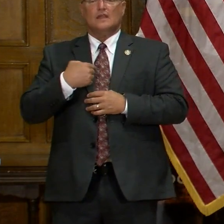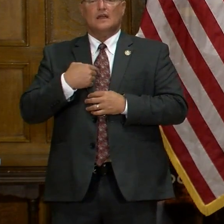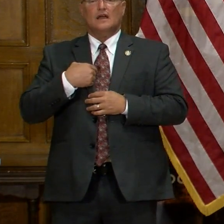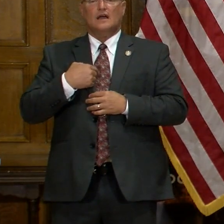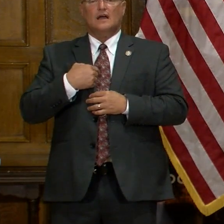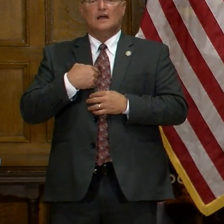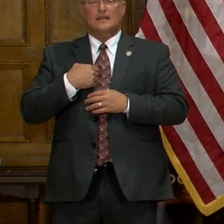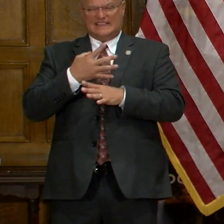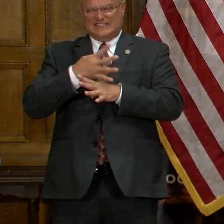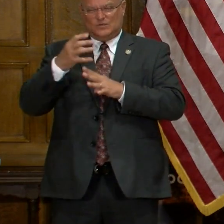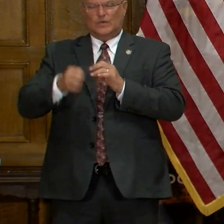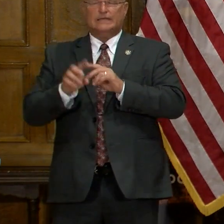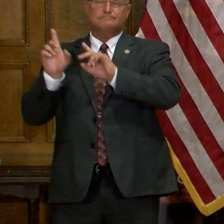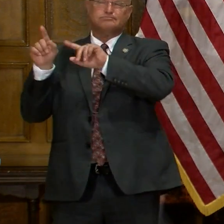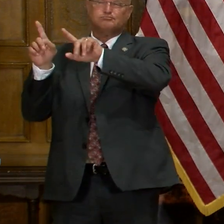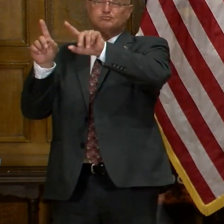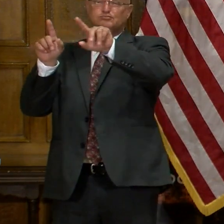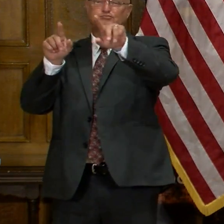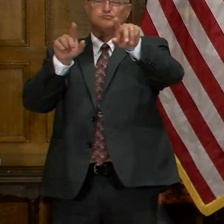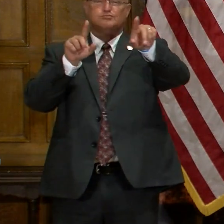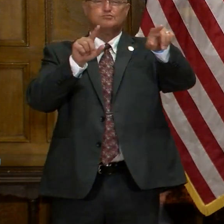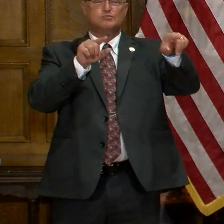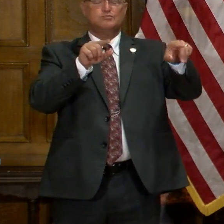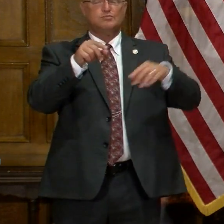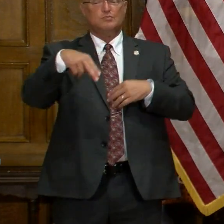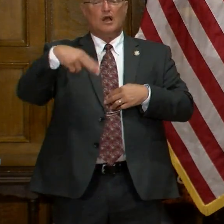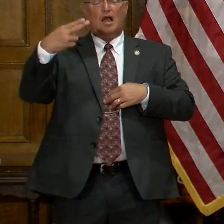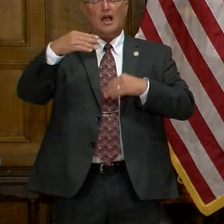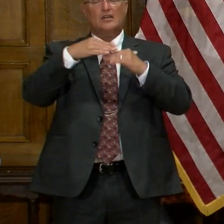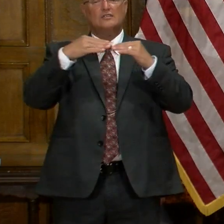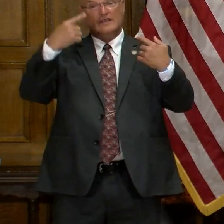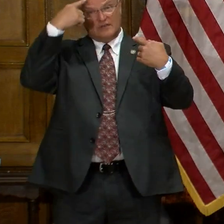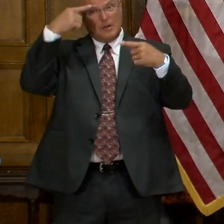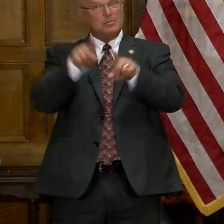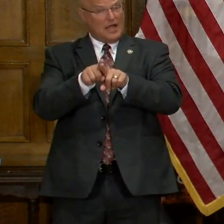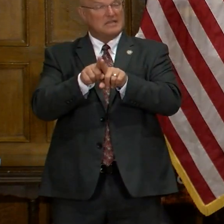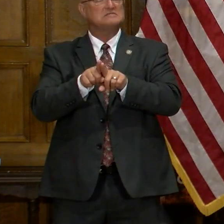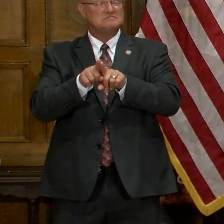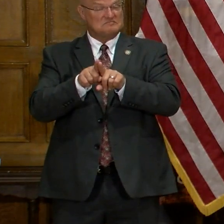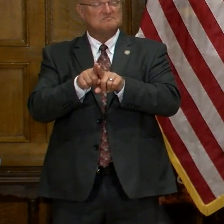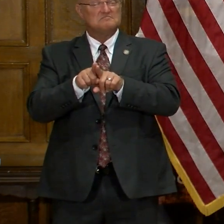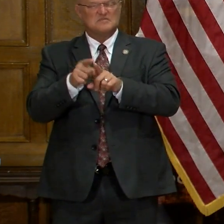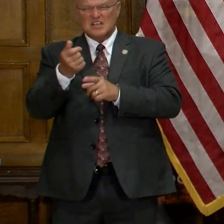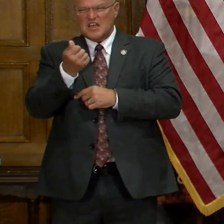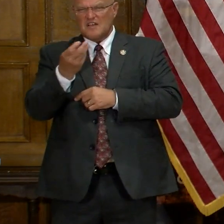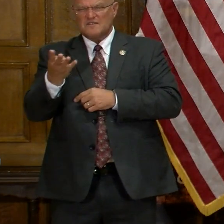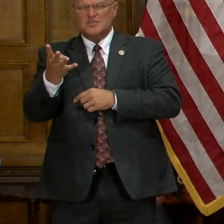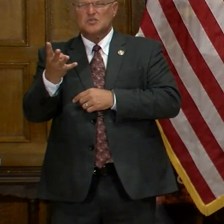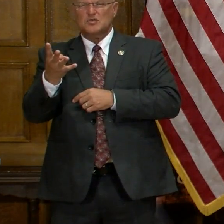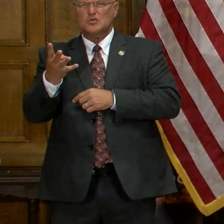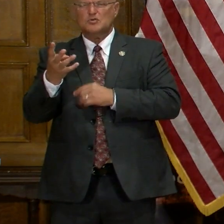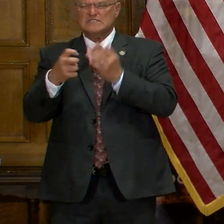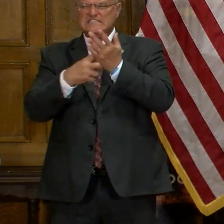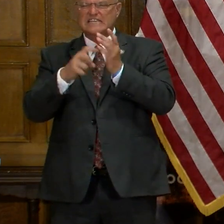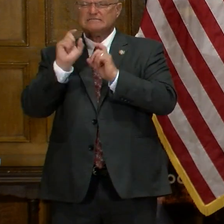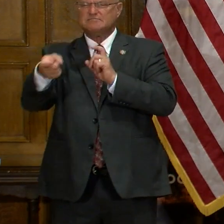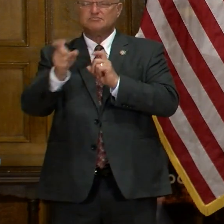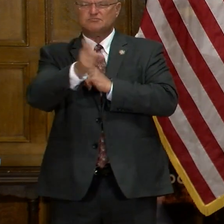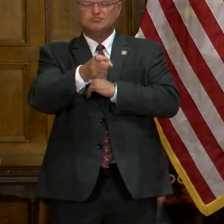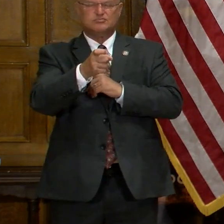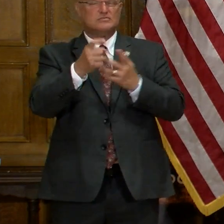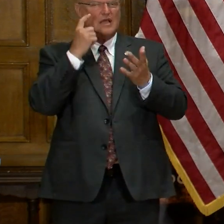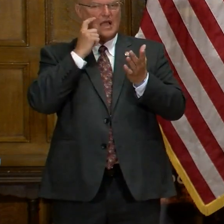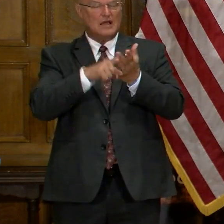They were out there over this weekend. There was a higher level of compliance. There were a couple of citations, I understand, that were